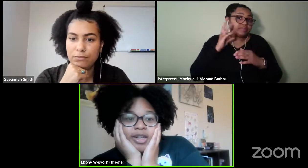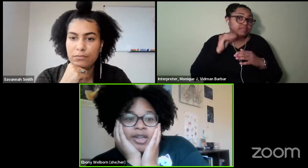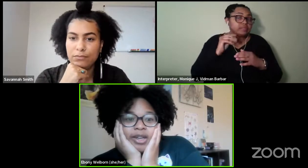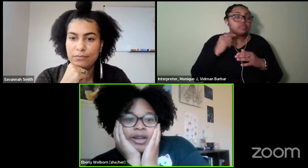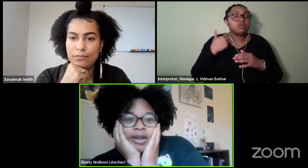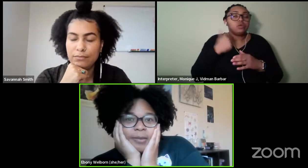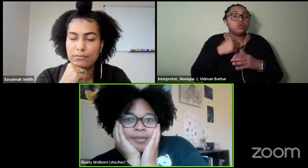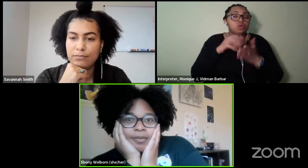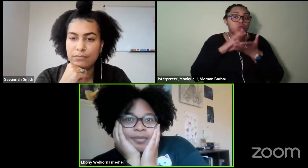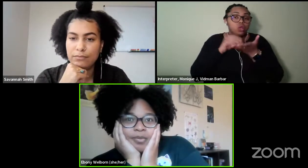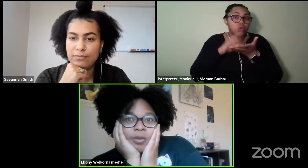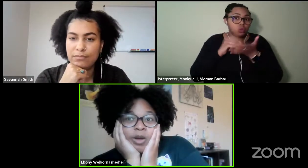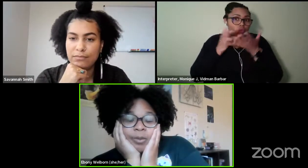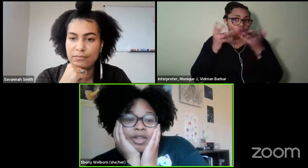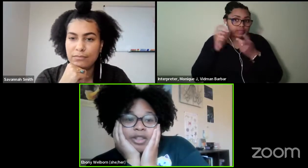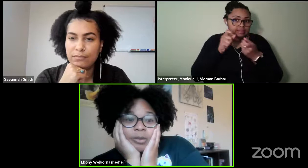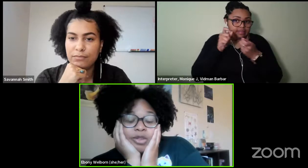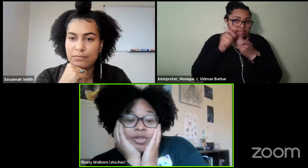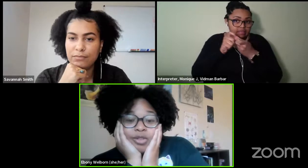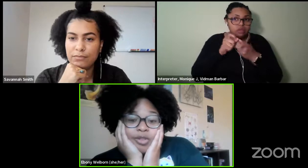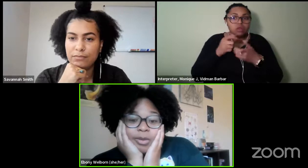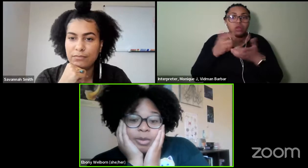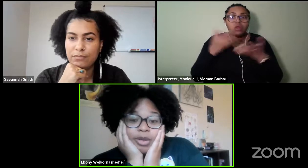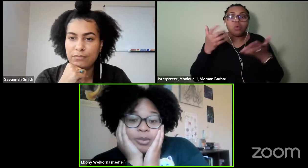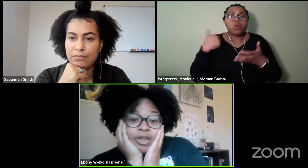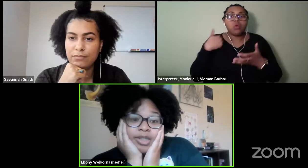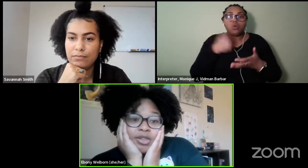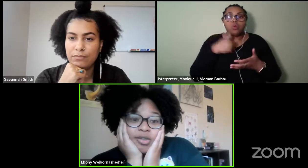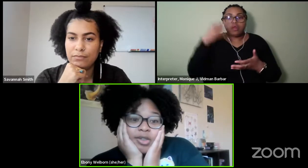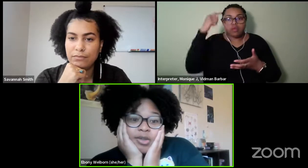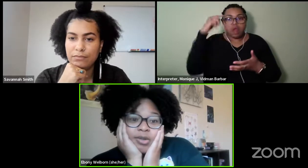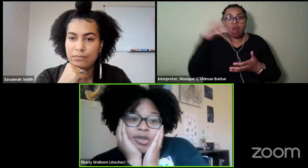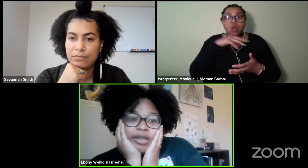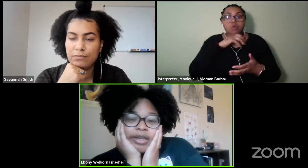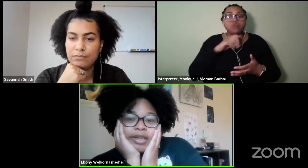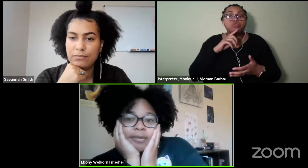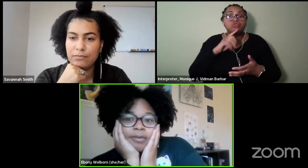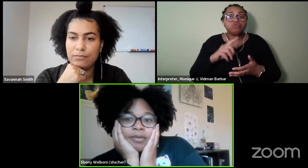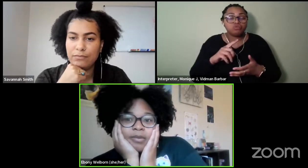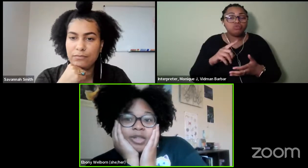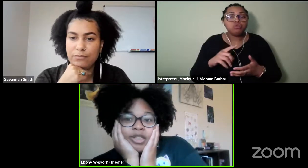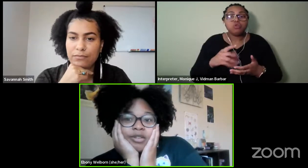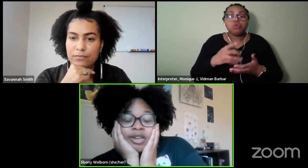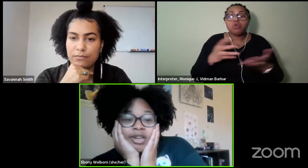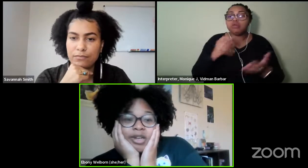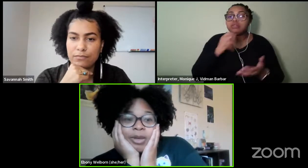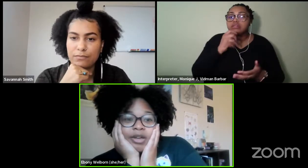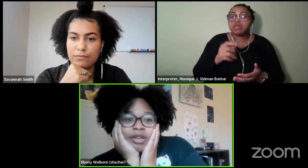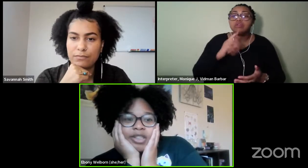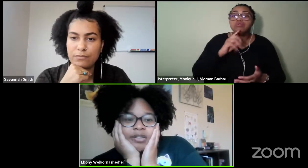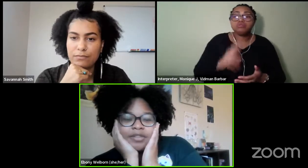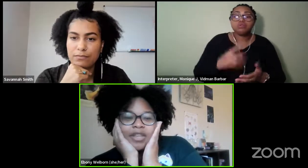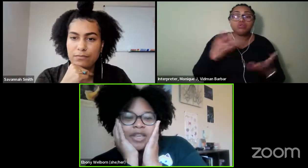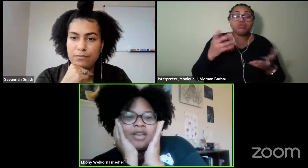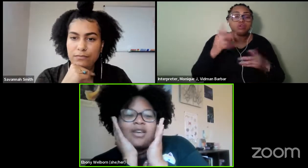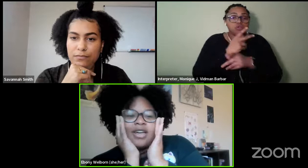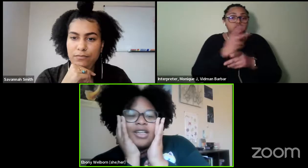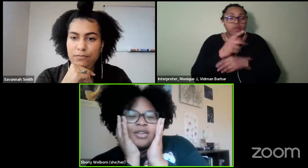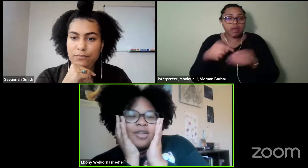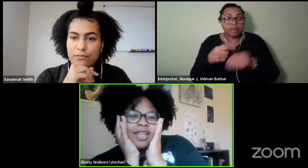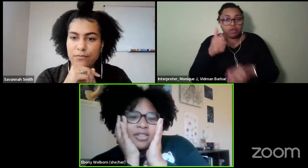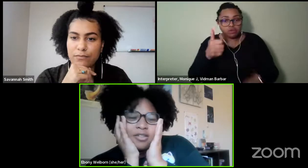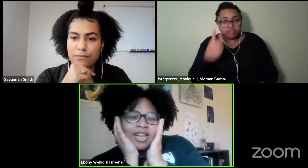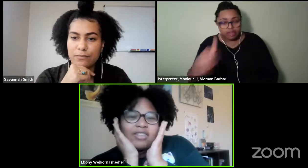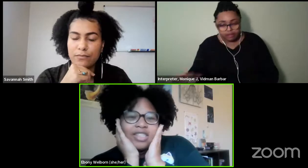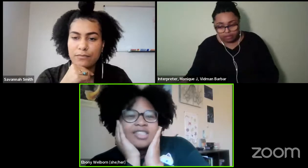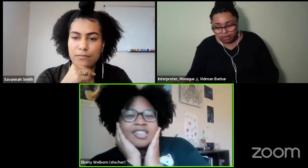learned, what we thought was true, maybe what wasn't true. What did you find out about yourself? I